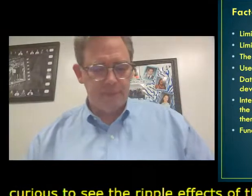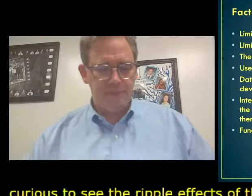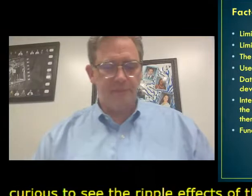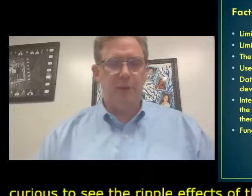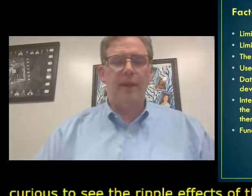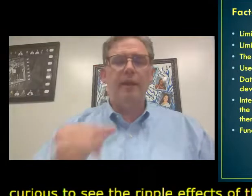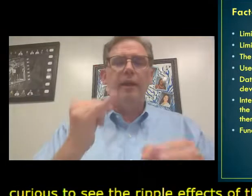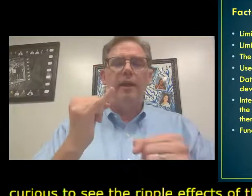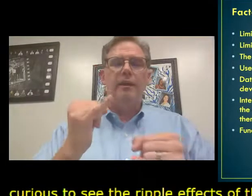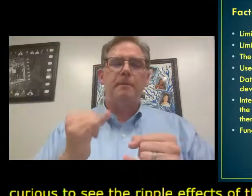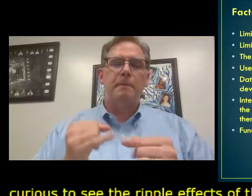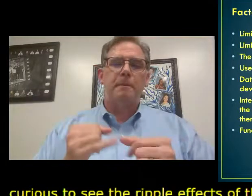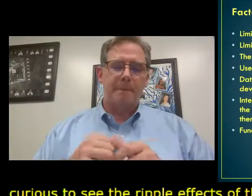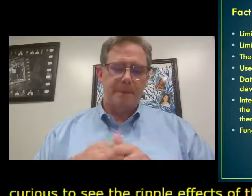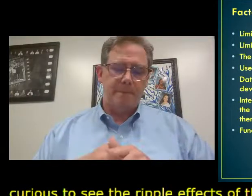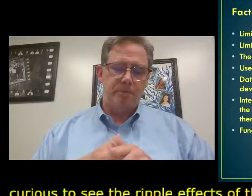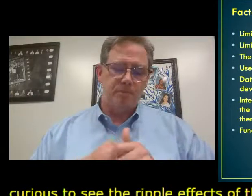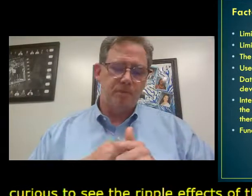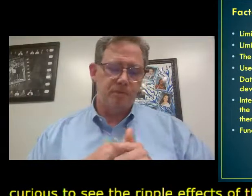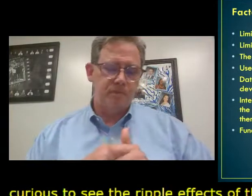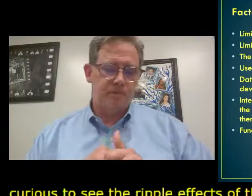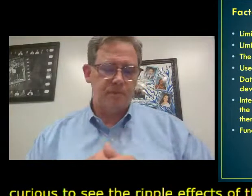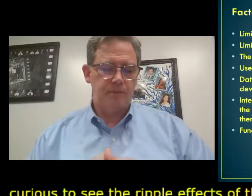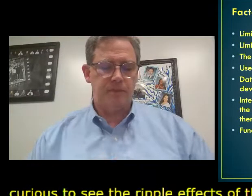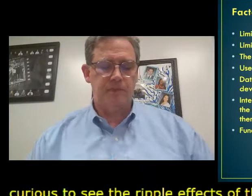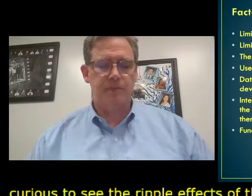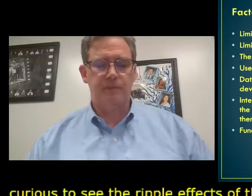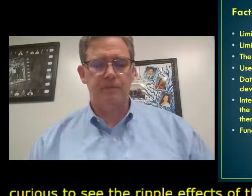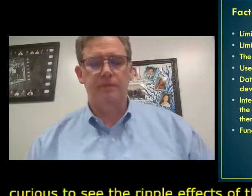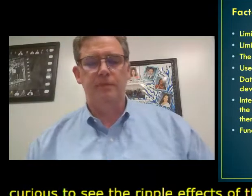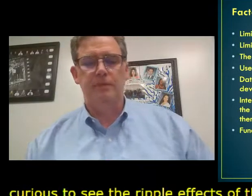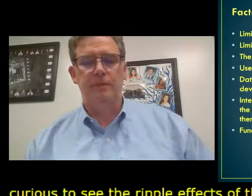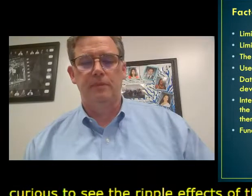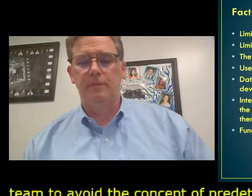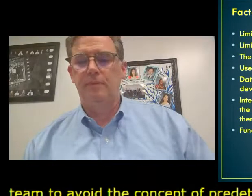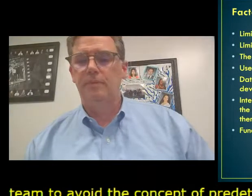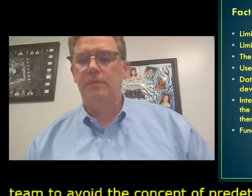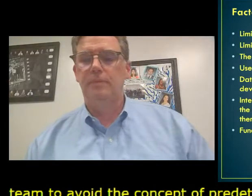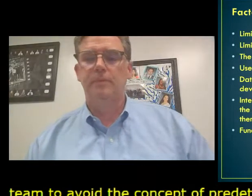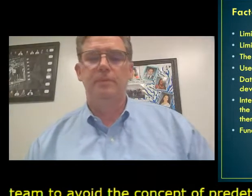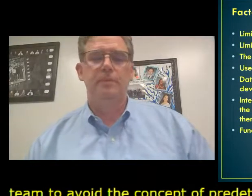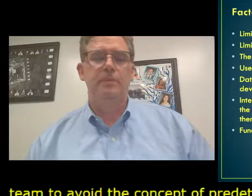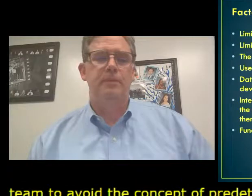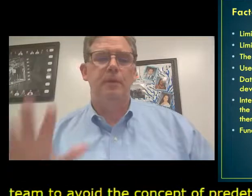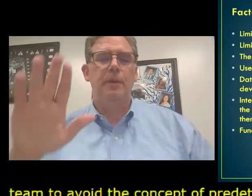So these are some factors that we have that you can take a look at.